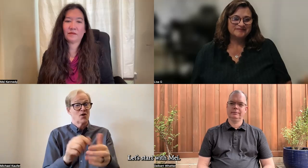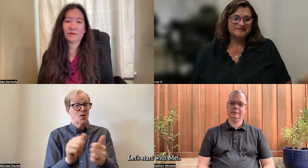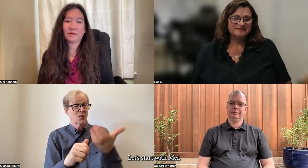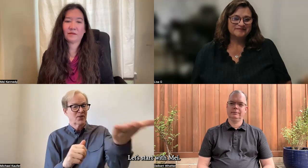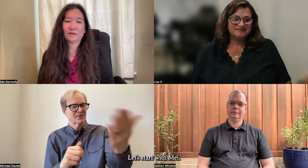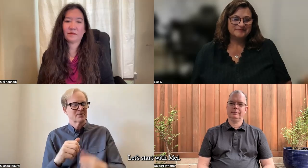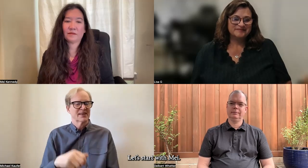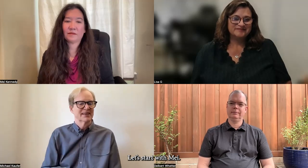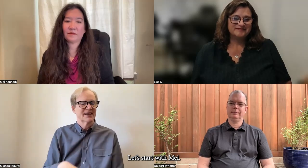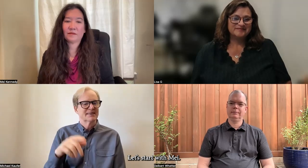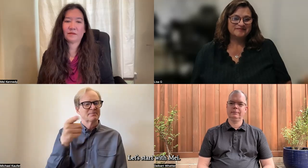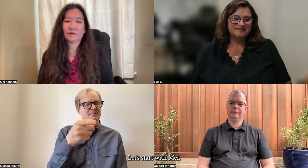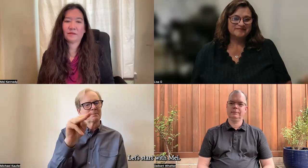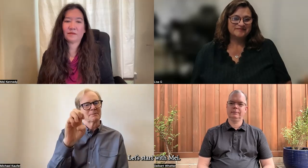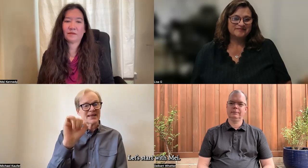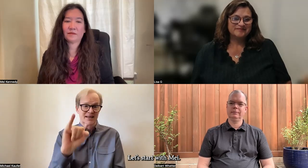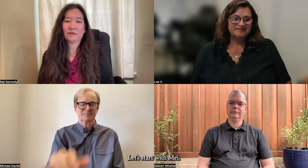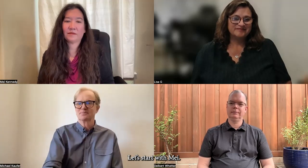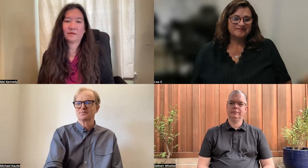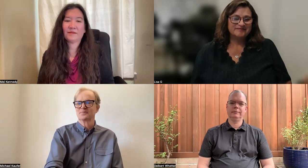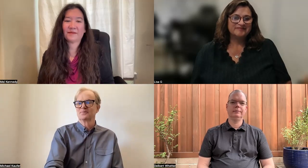Let's start with May.